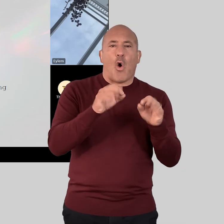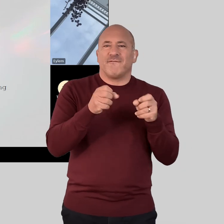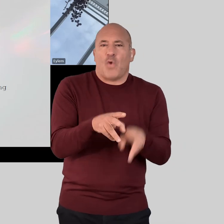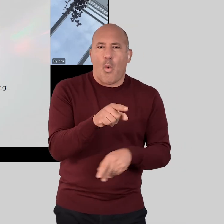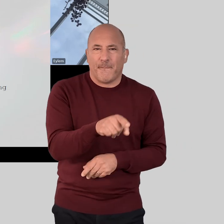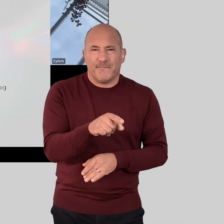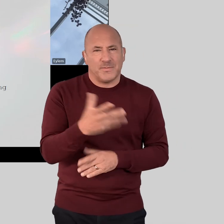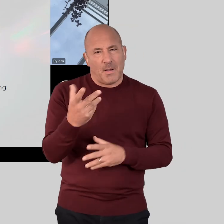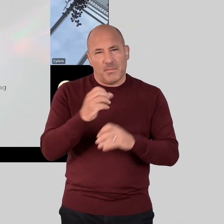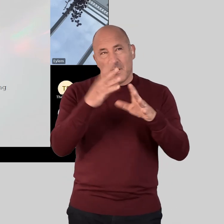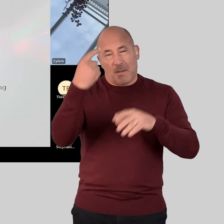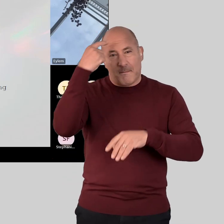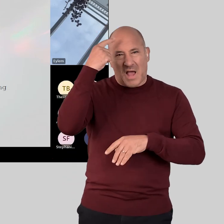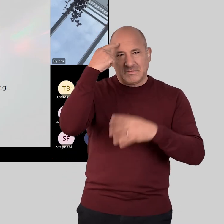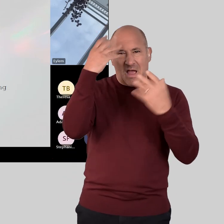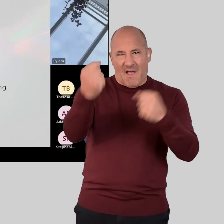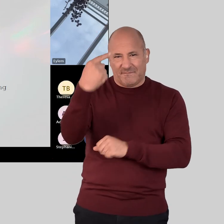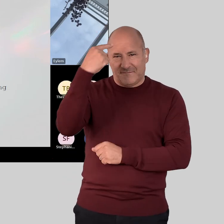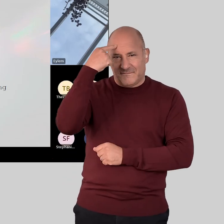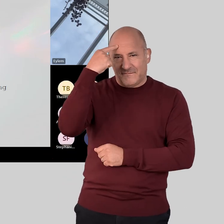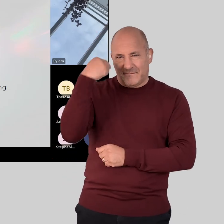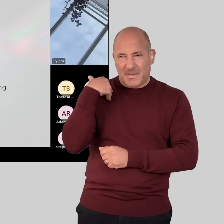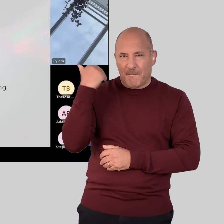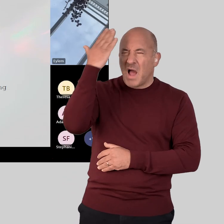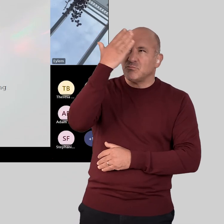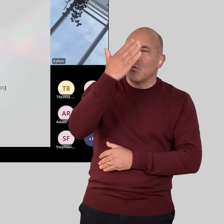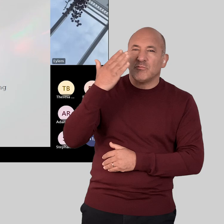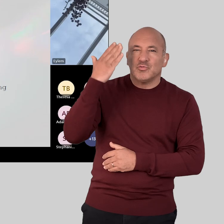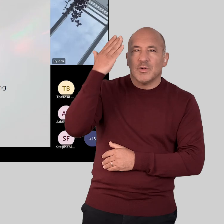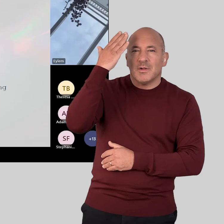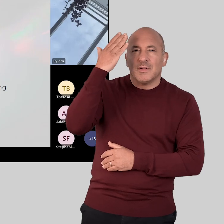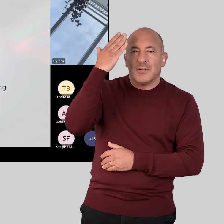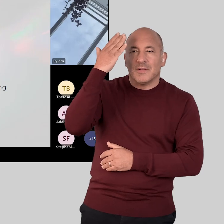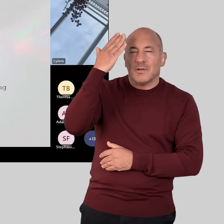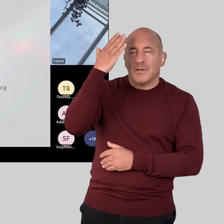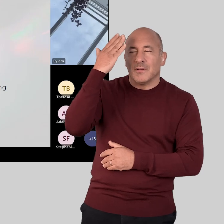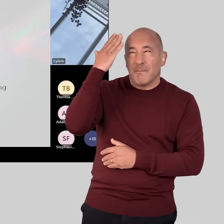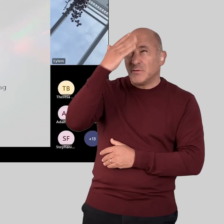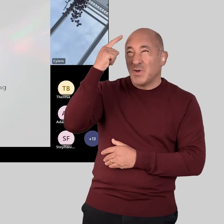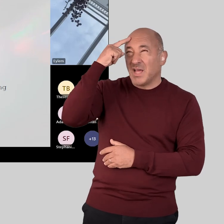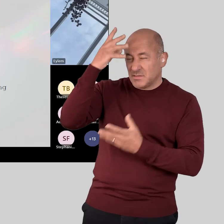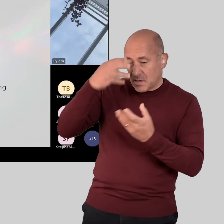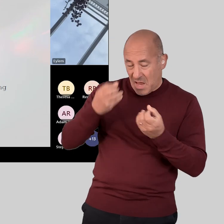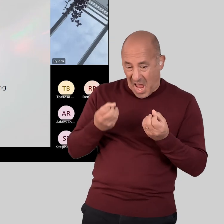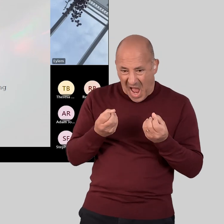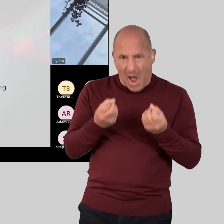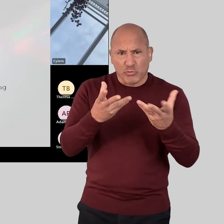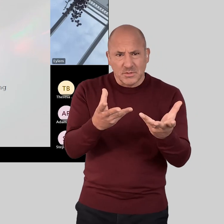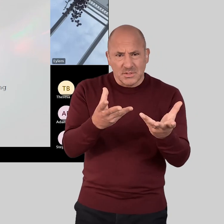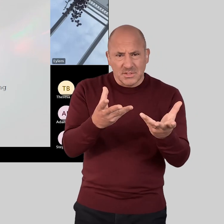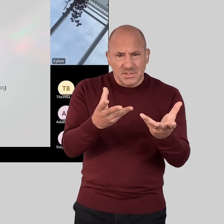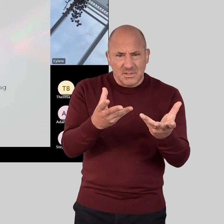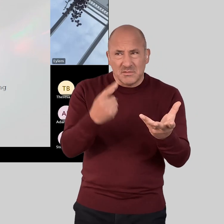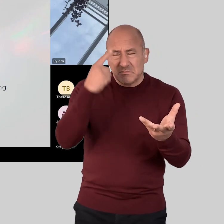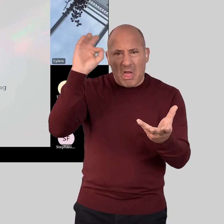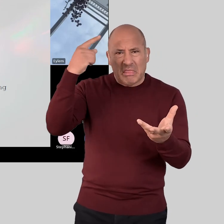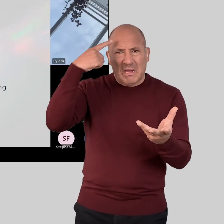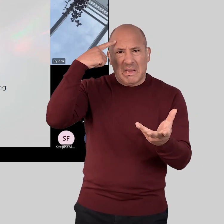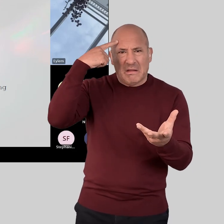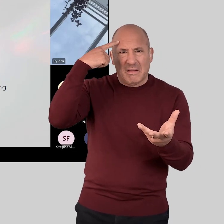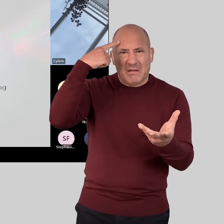entire list. Under form or formlessness, for some, it just exists in the mind, in the imagination, might not